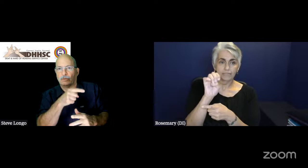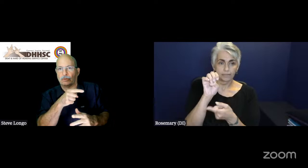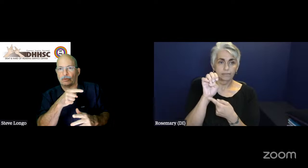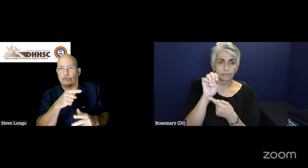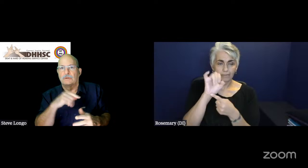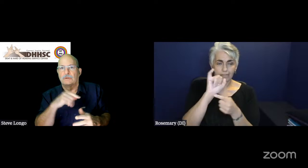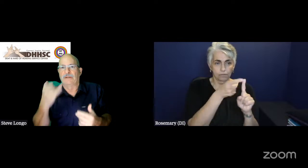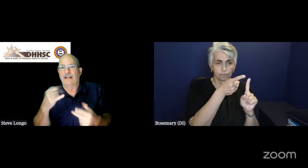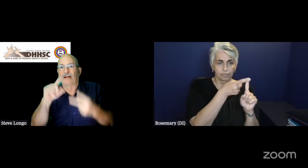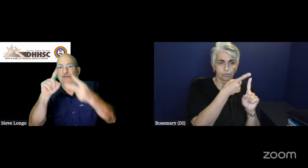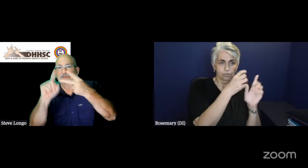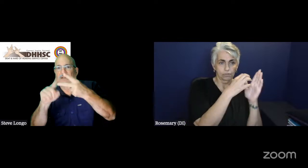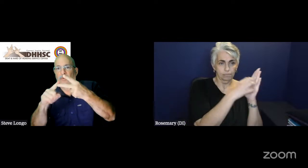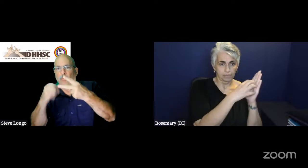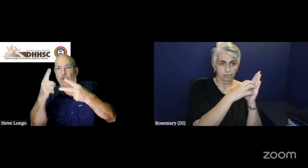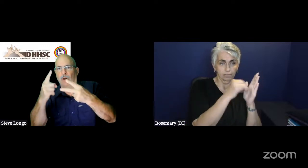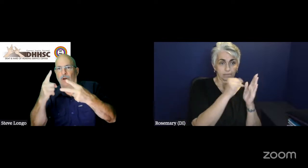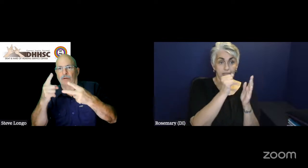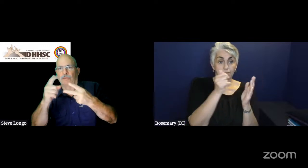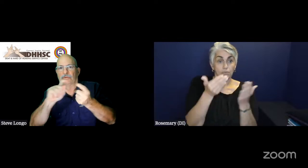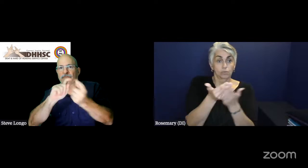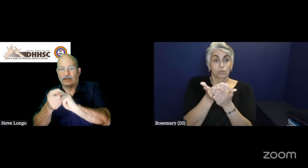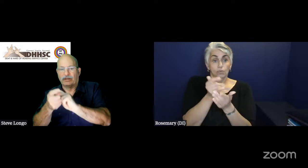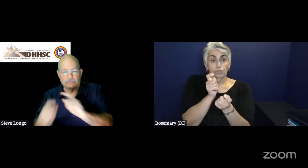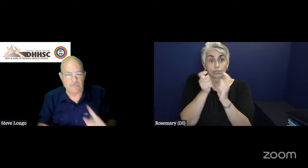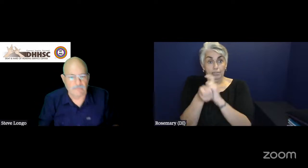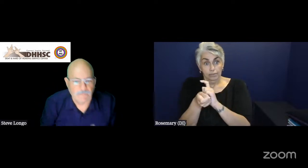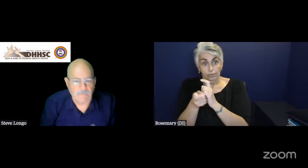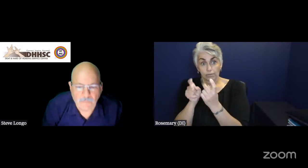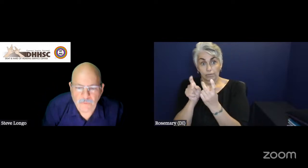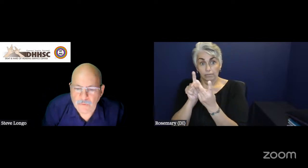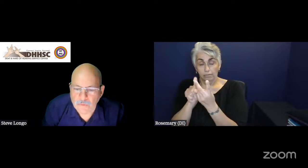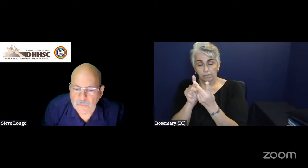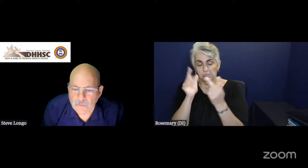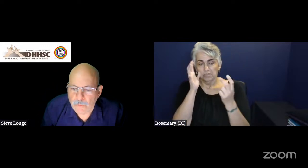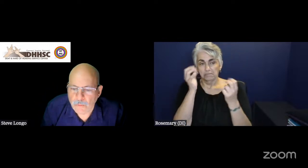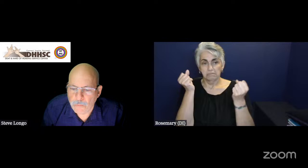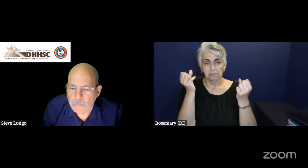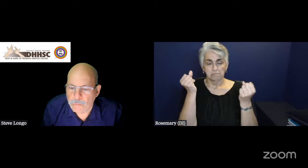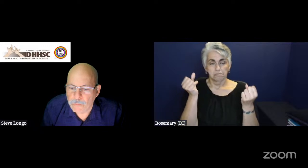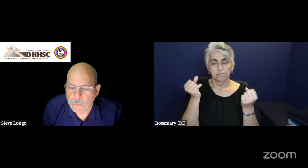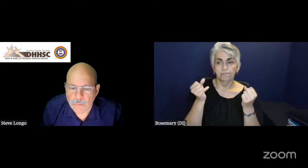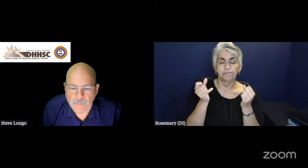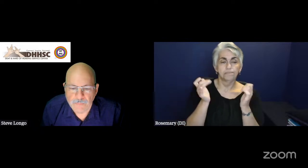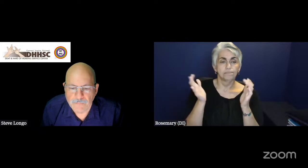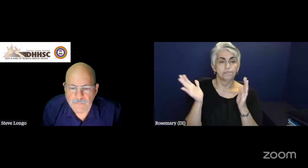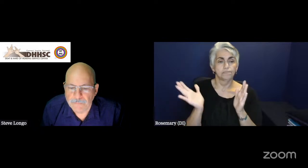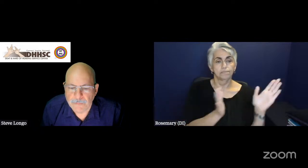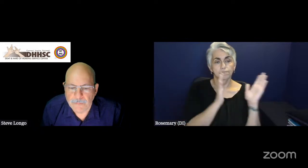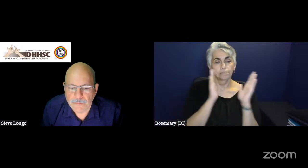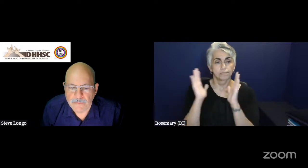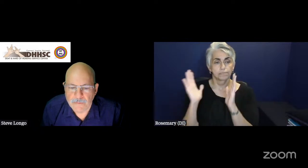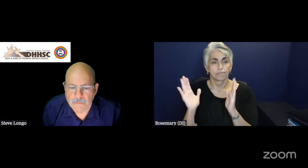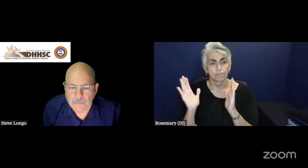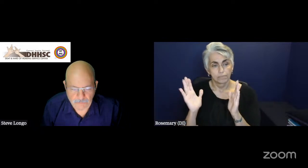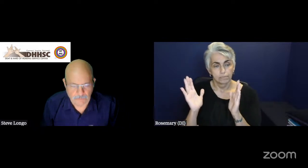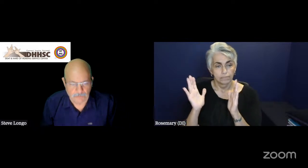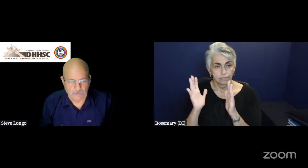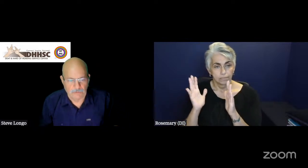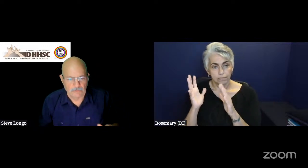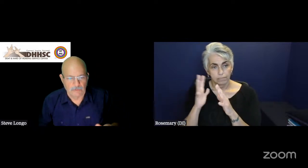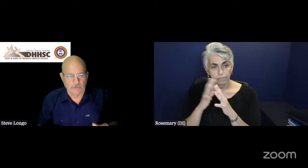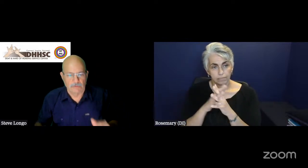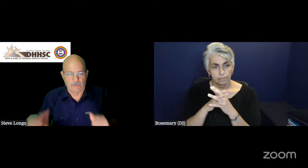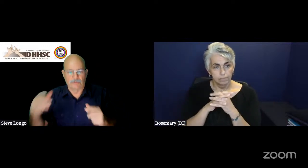who are in office at the time. That's the first paragraph. The changed one is, I will sign that